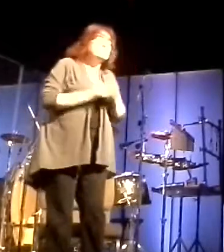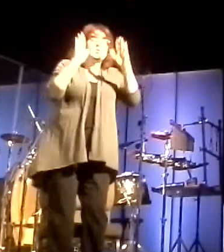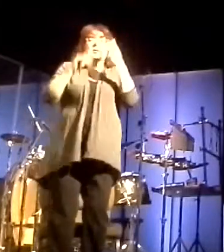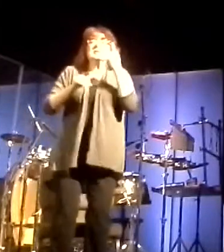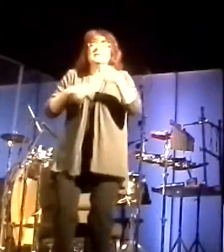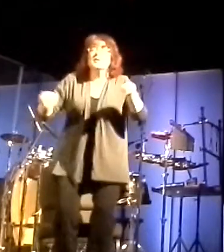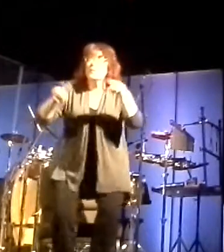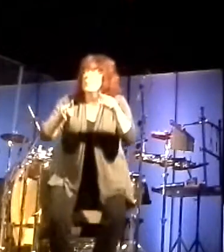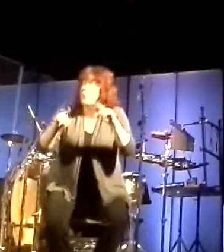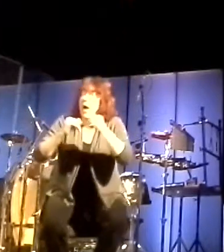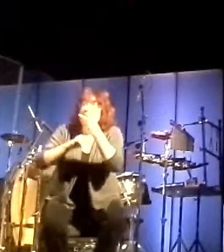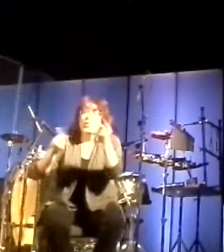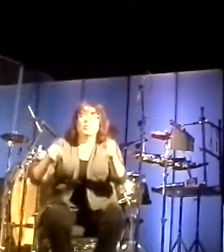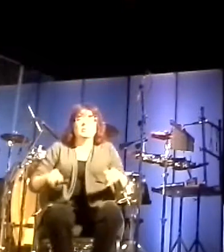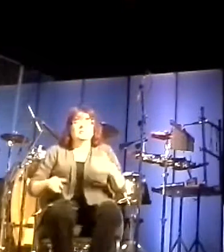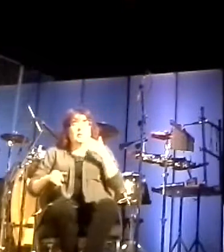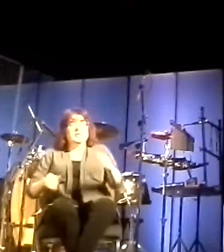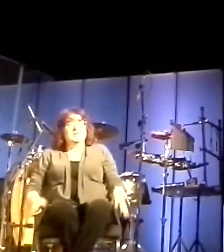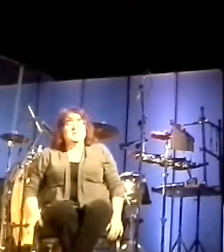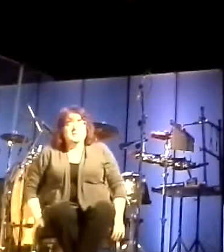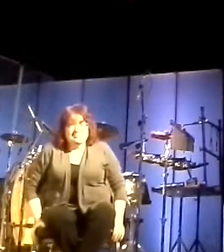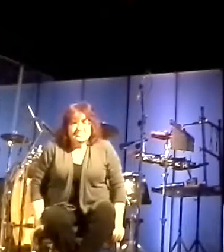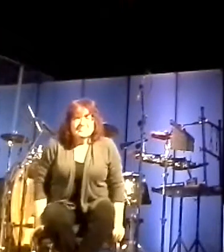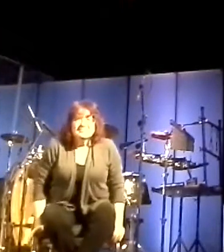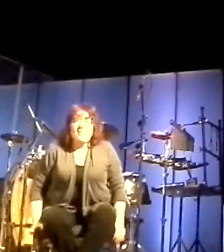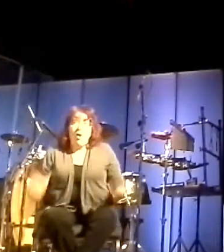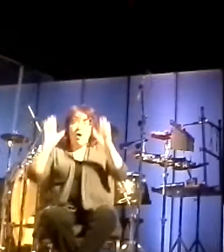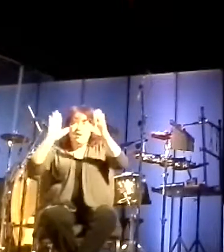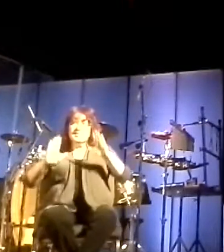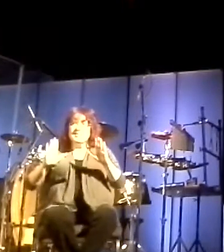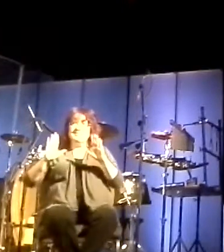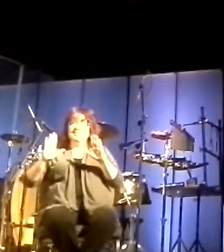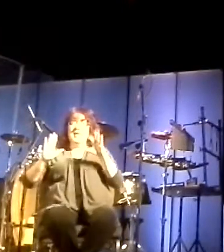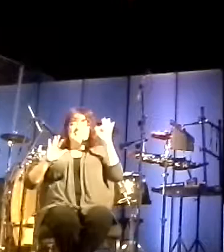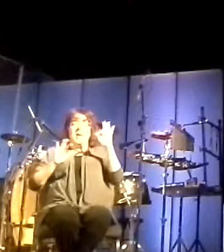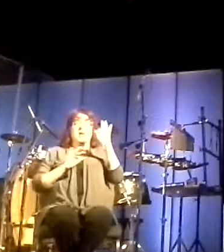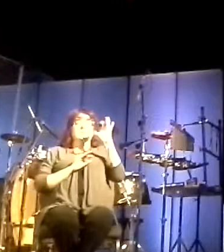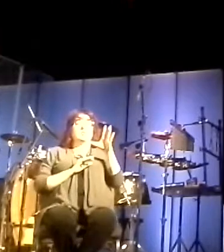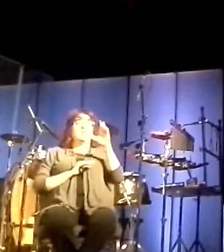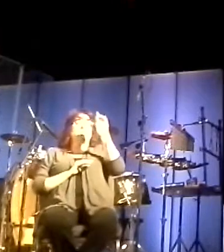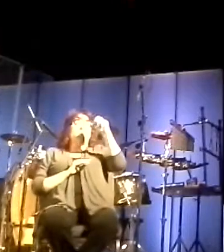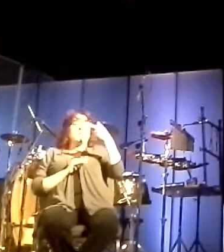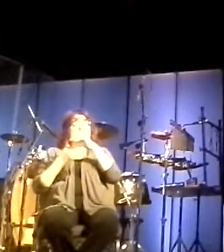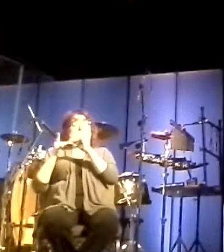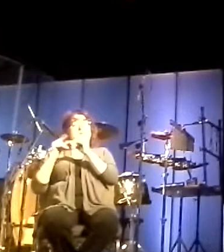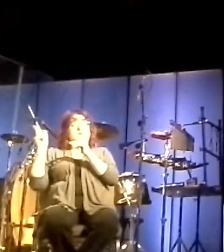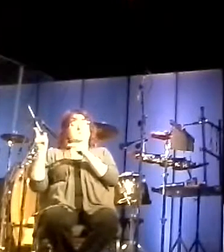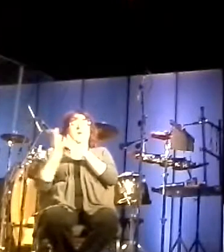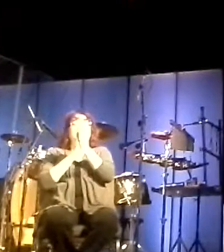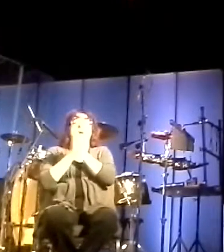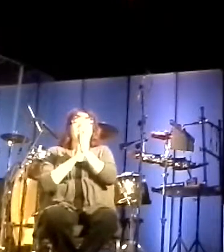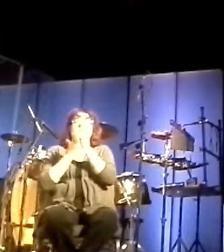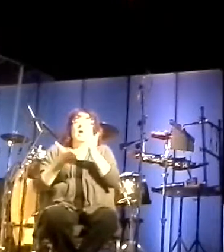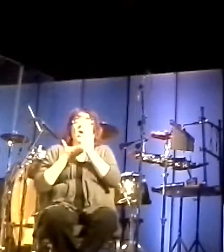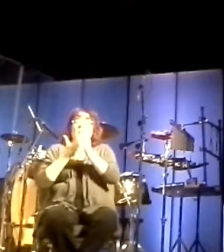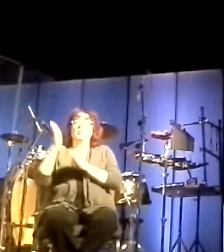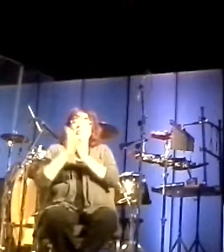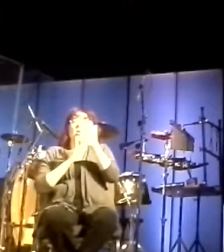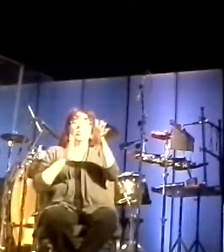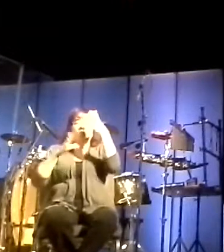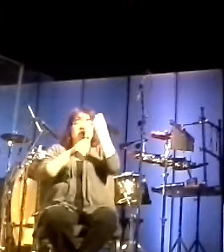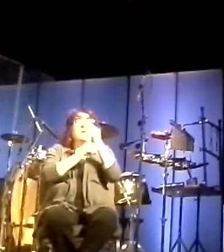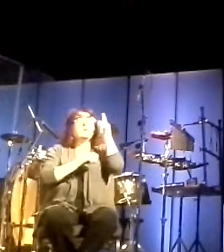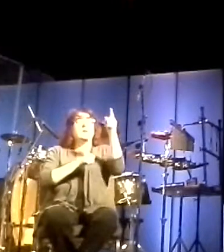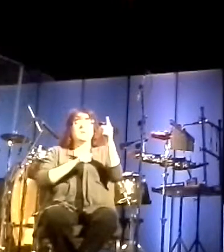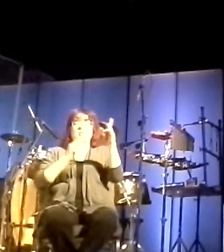Great to see you. How are you doing today? Woo! Awesome. As Pastor Roger just said on the video, we have a passion to help you grow in your faith. And we